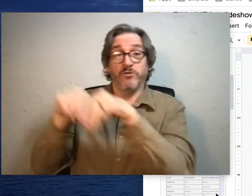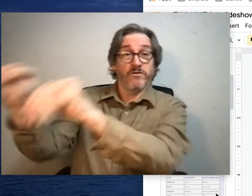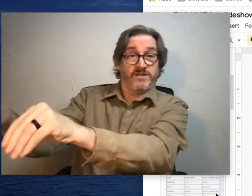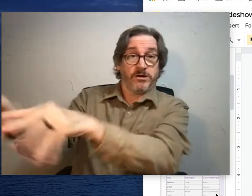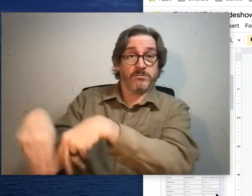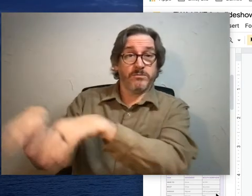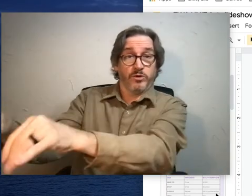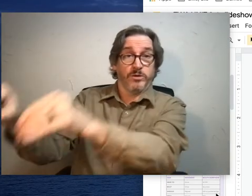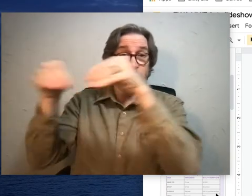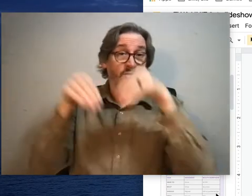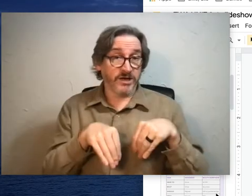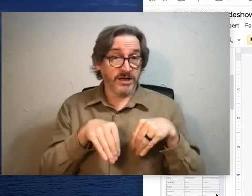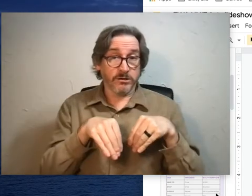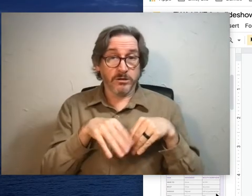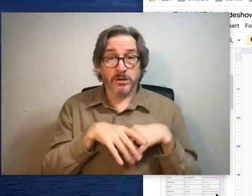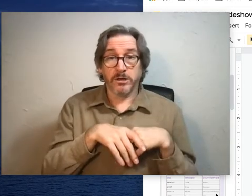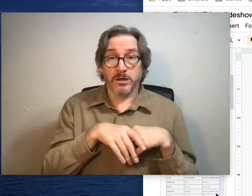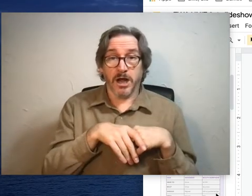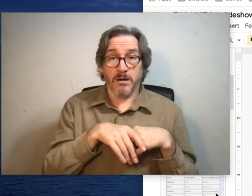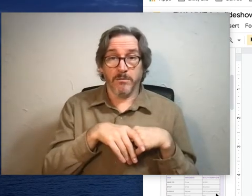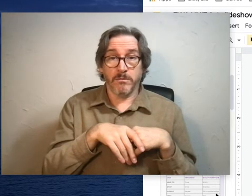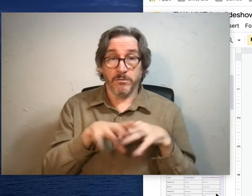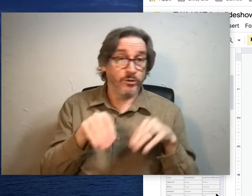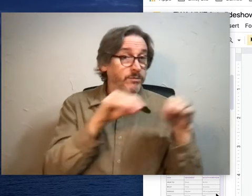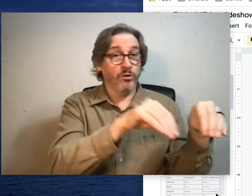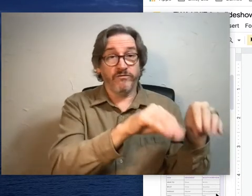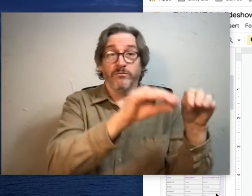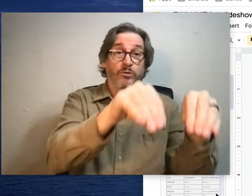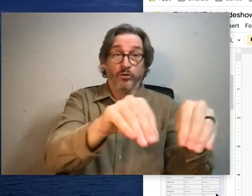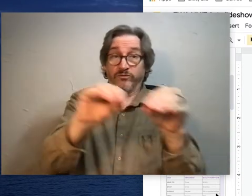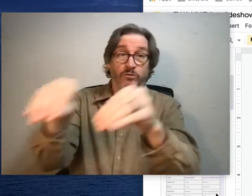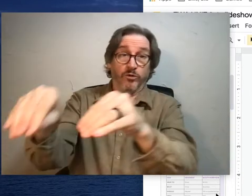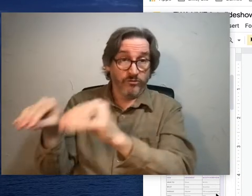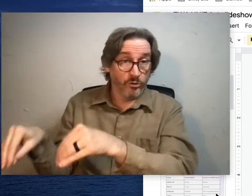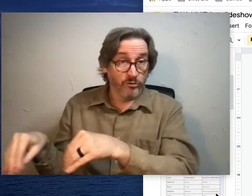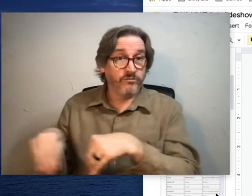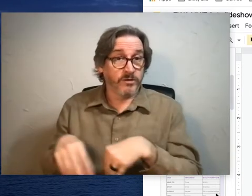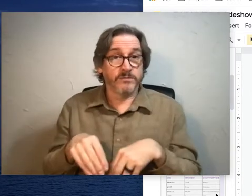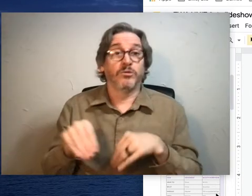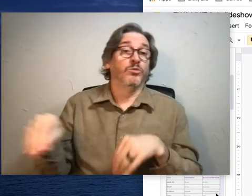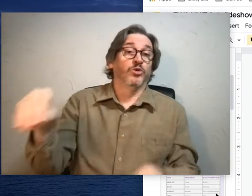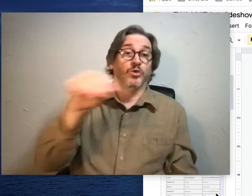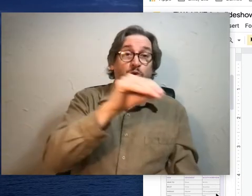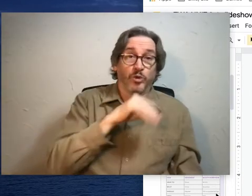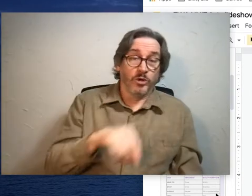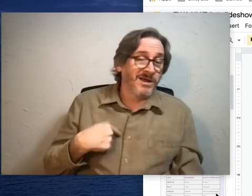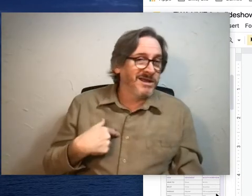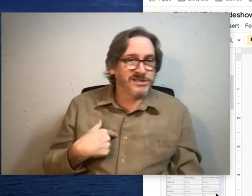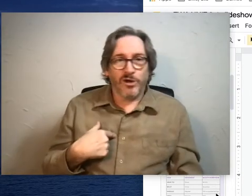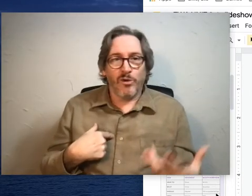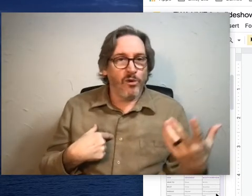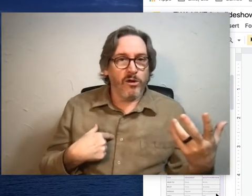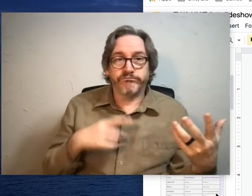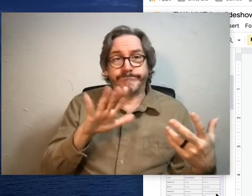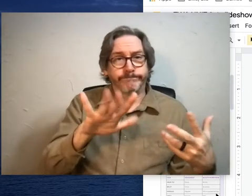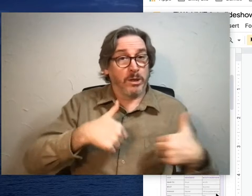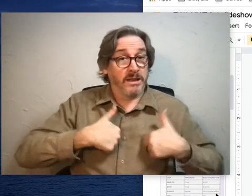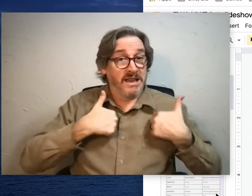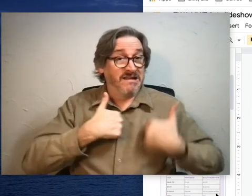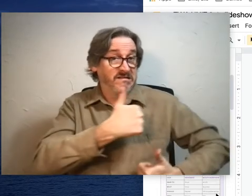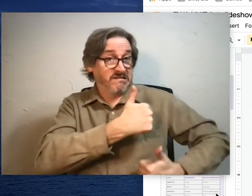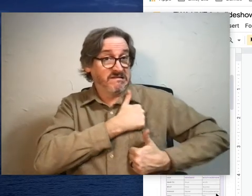You can move over there. You can move over here. You can move, right? So